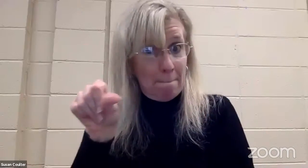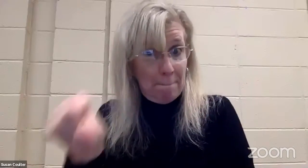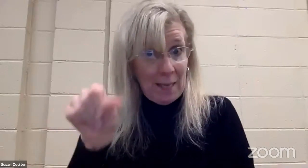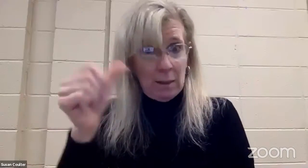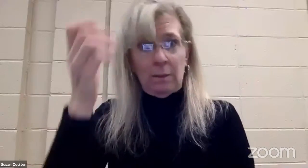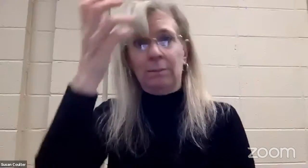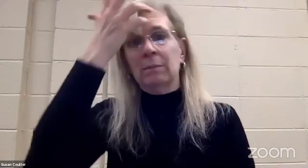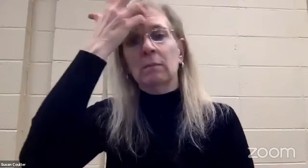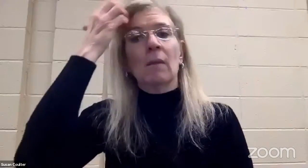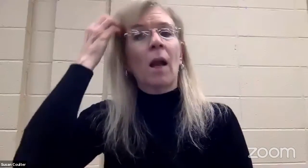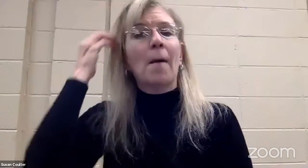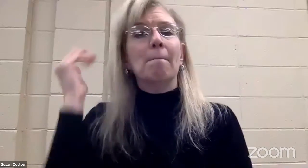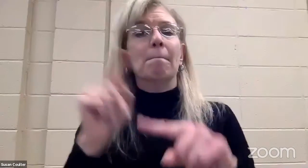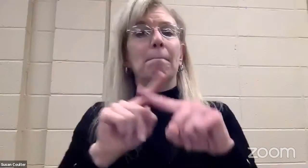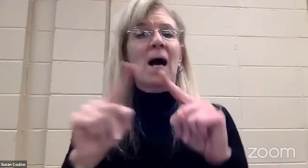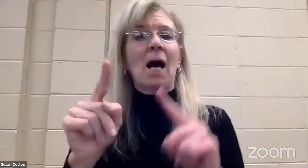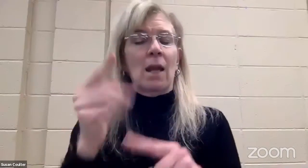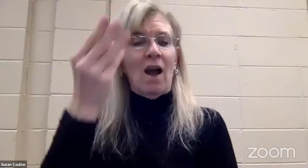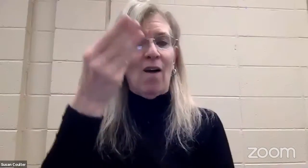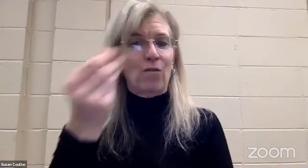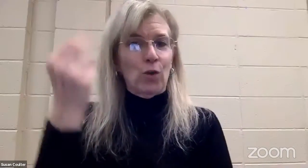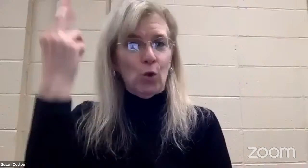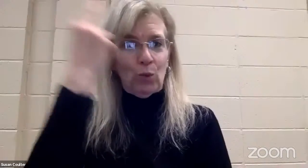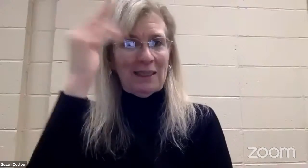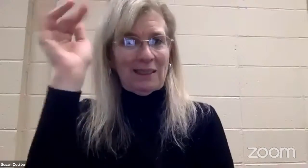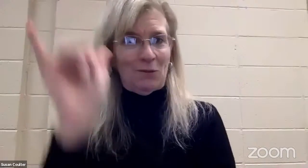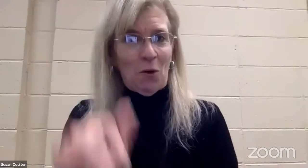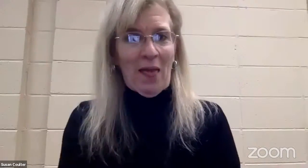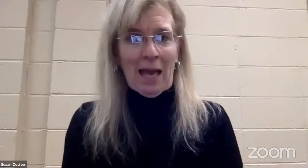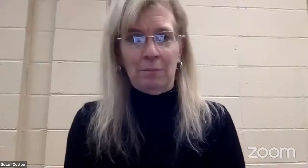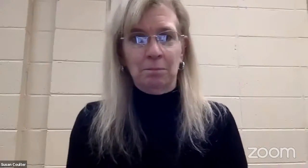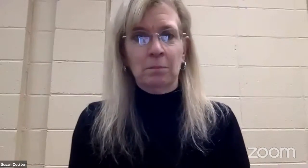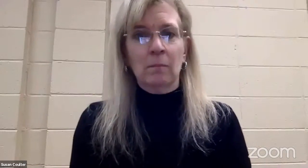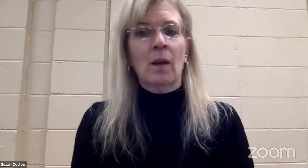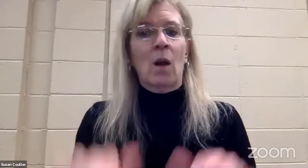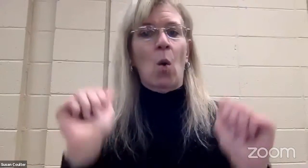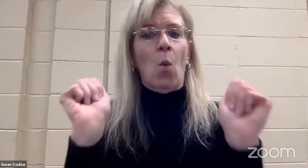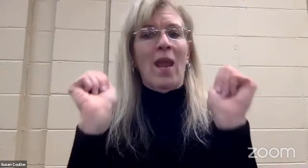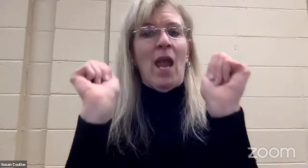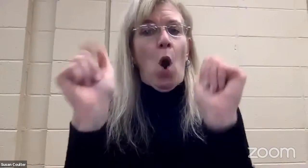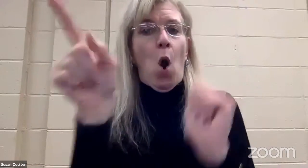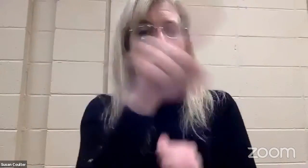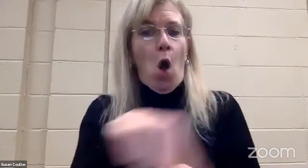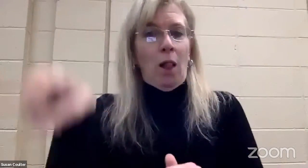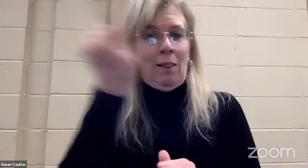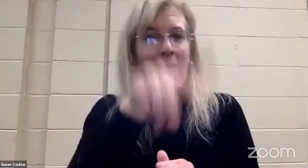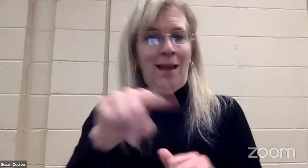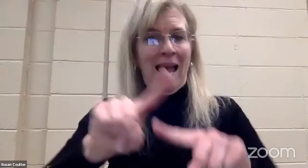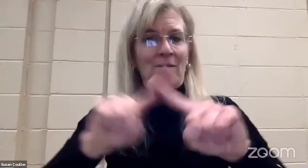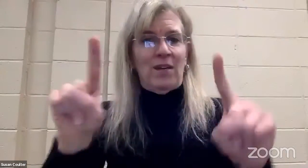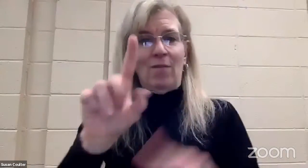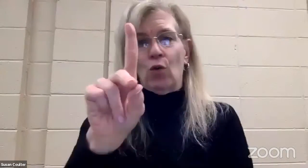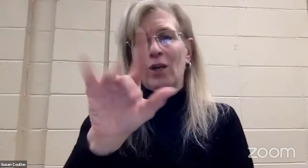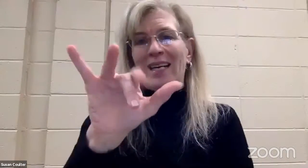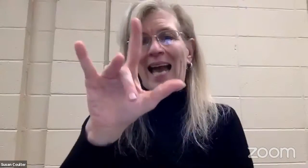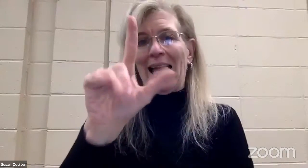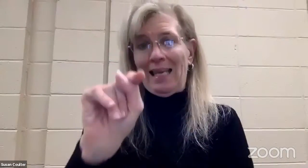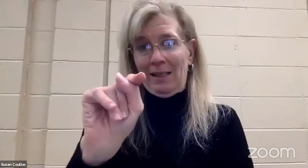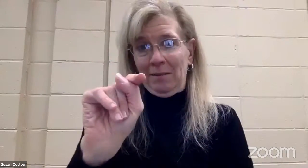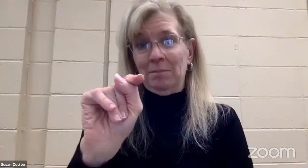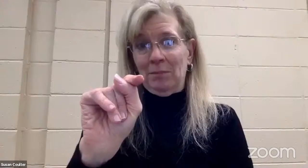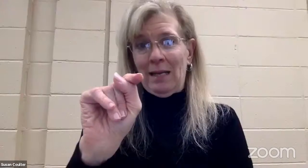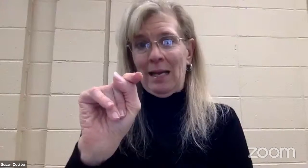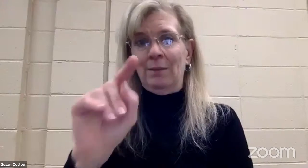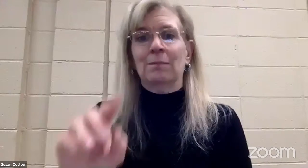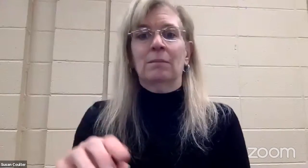cook button, but a few reasons for that. We all have different